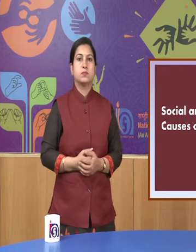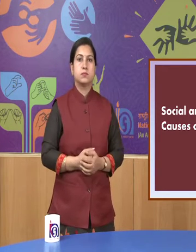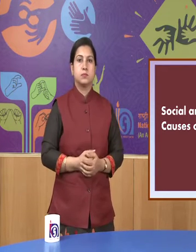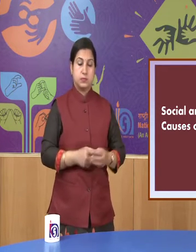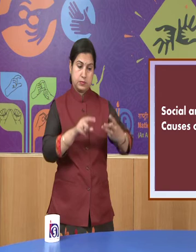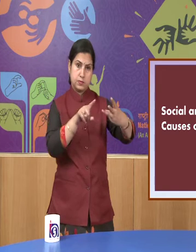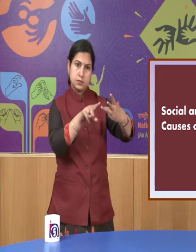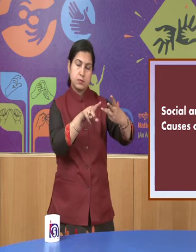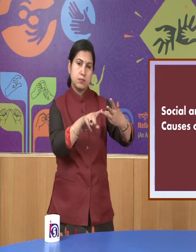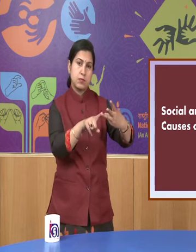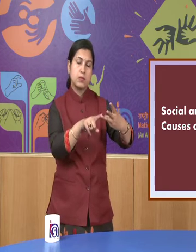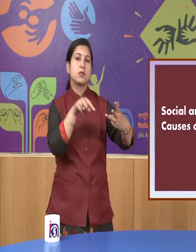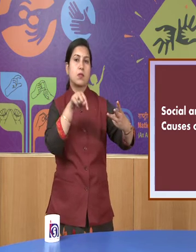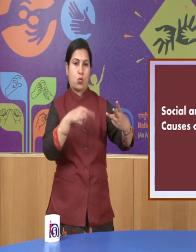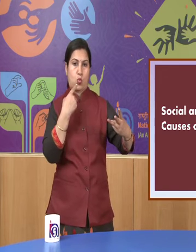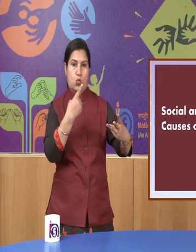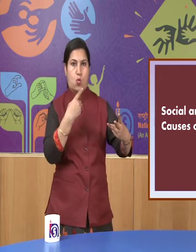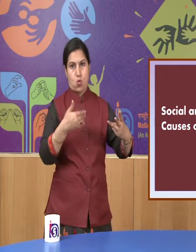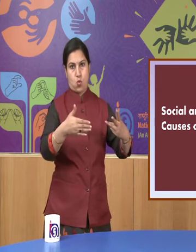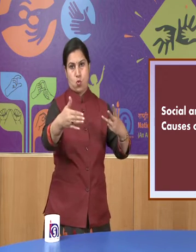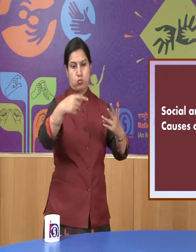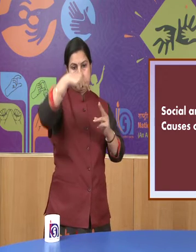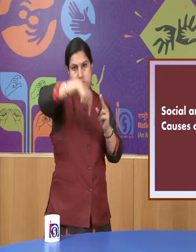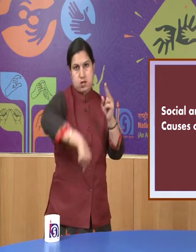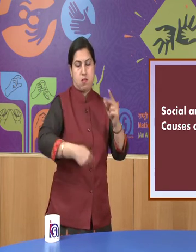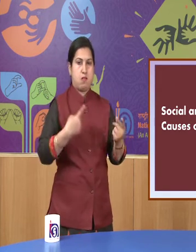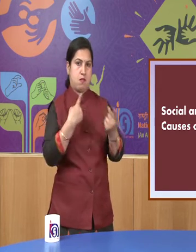This is the third cause we are going to discuss.